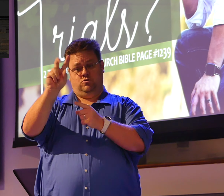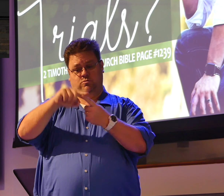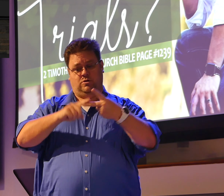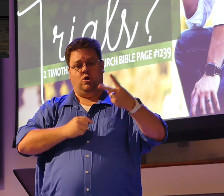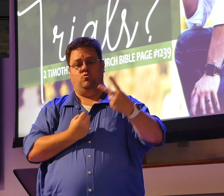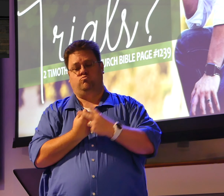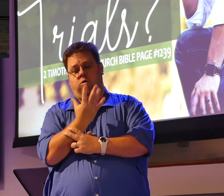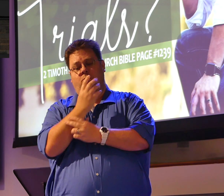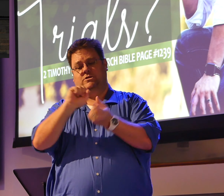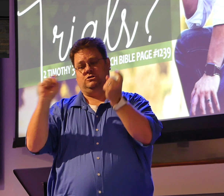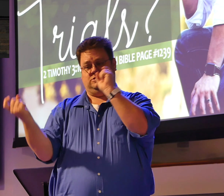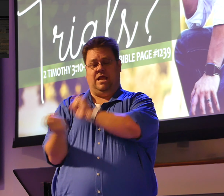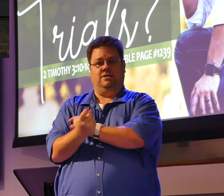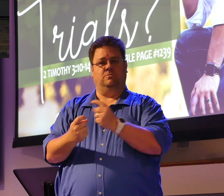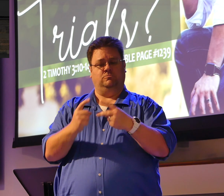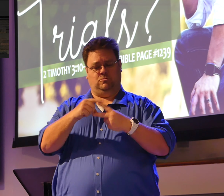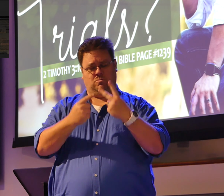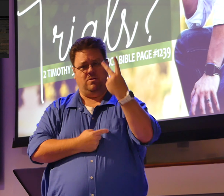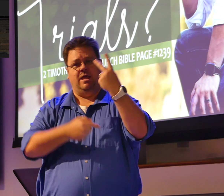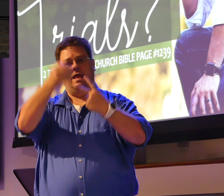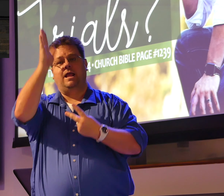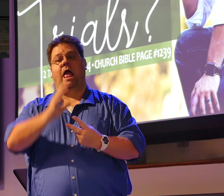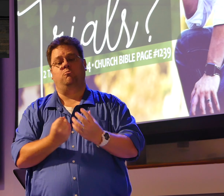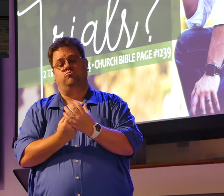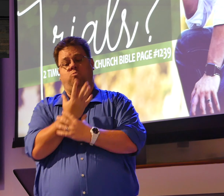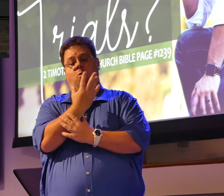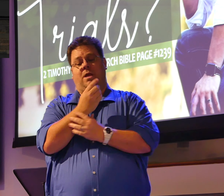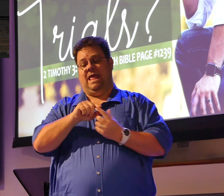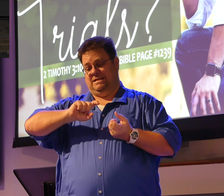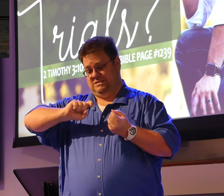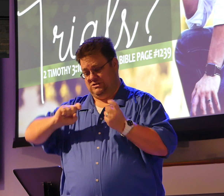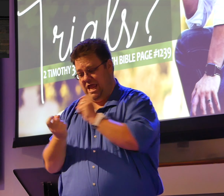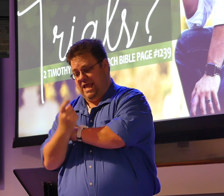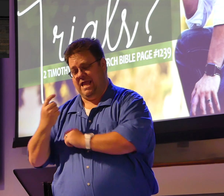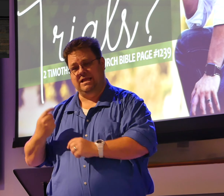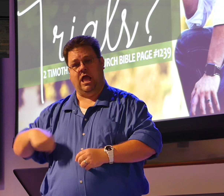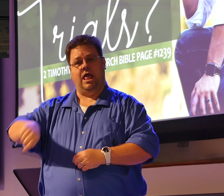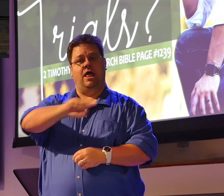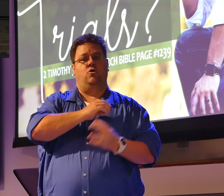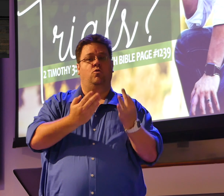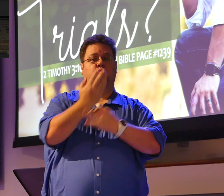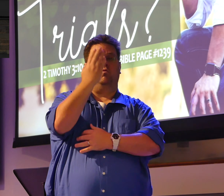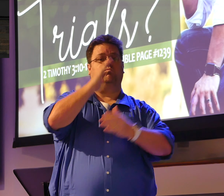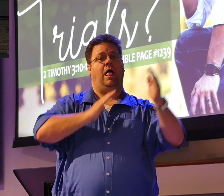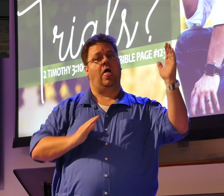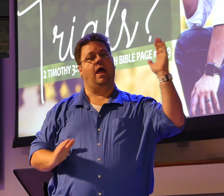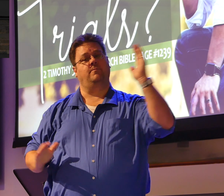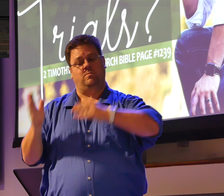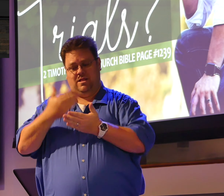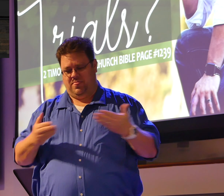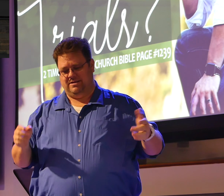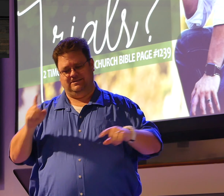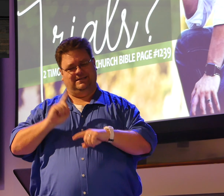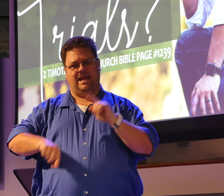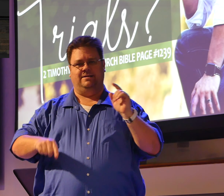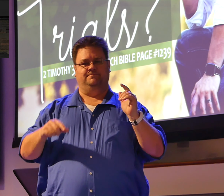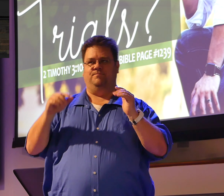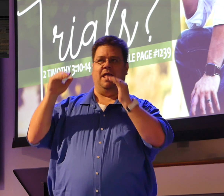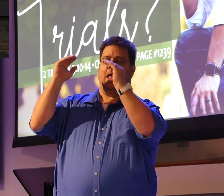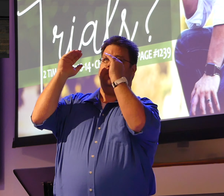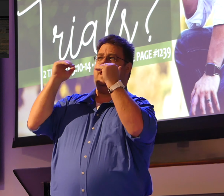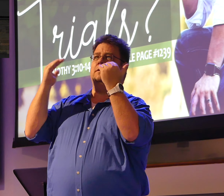the two words, grow and change, grow and change, grow and change. And God will grow and change us in the midst of problems. But there are some